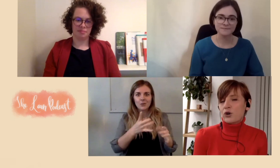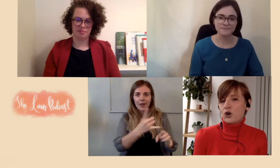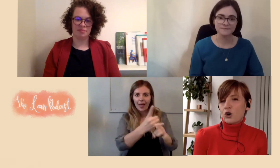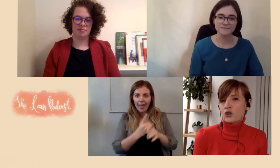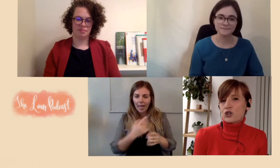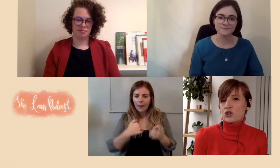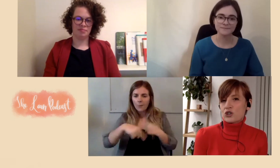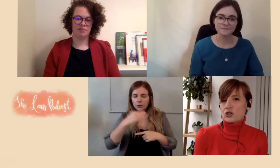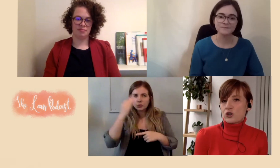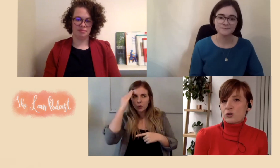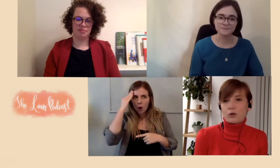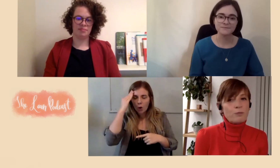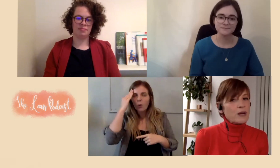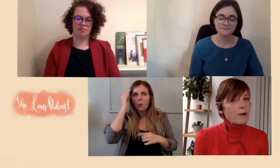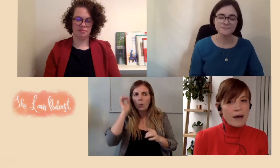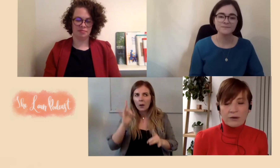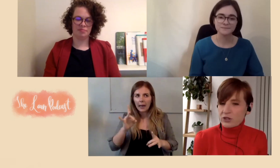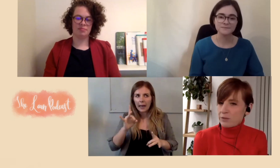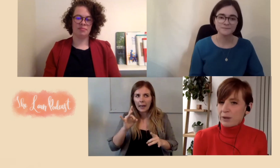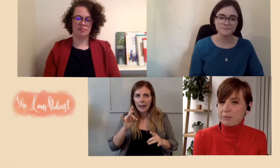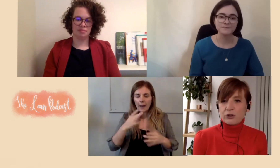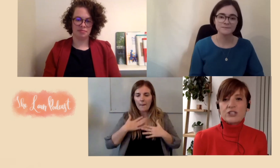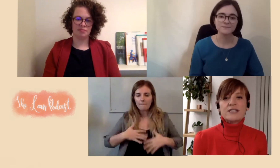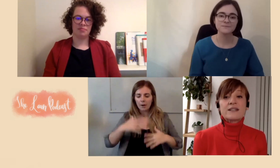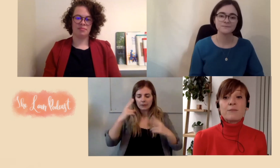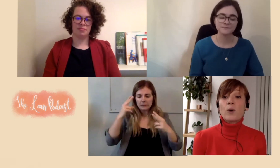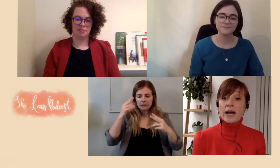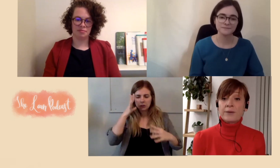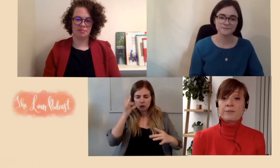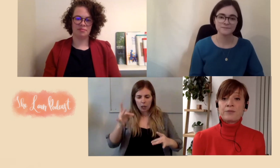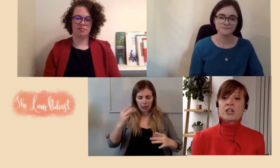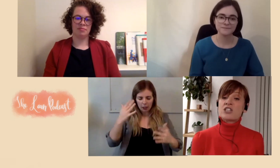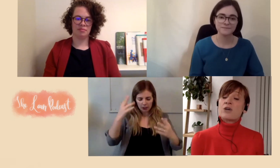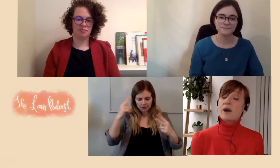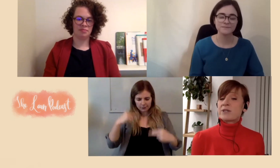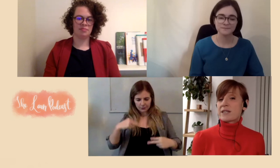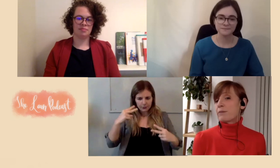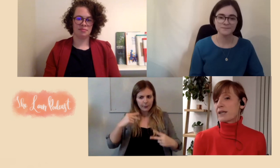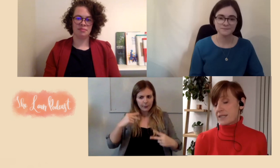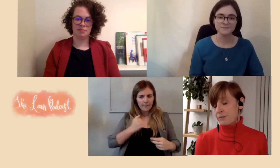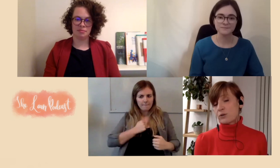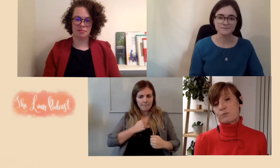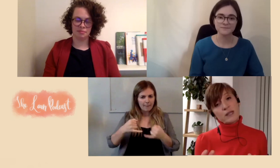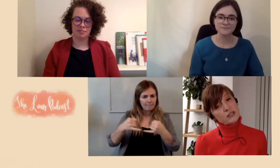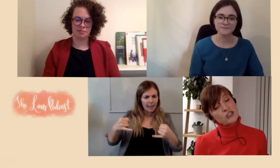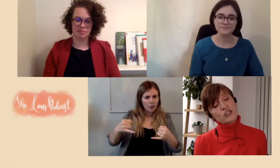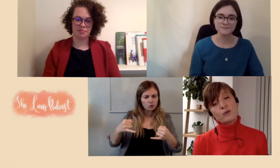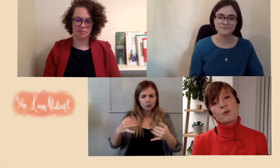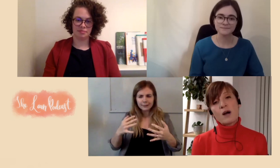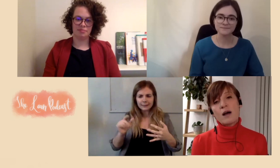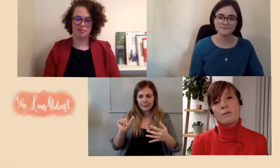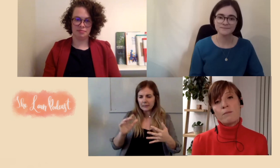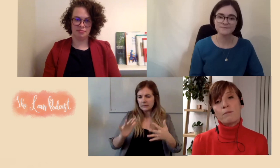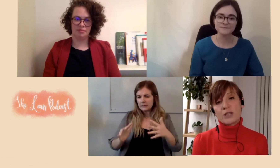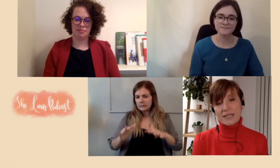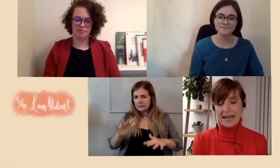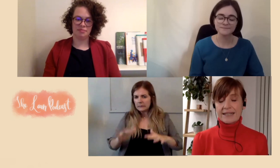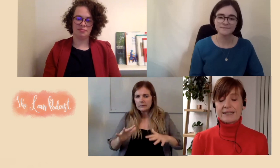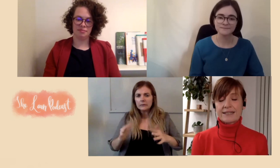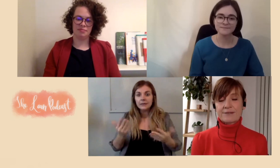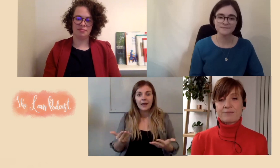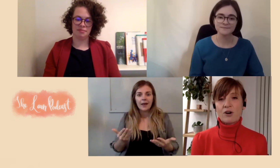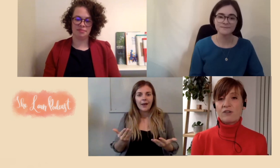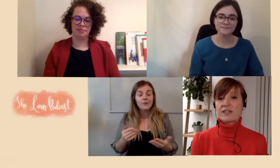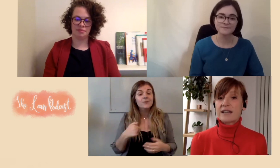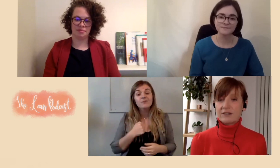would be to do body scans of ourselves regularly and learn our sort of physical